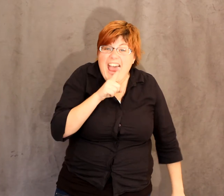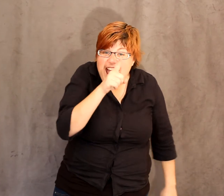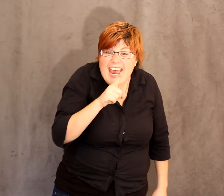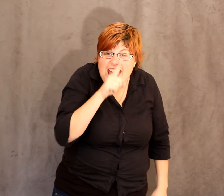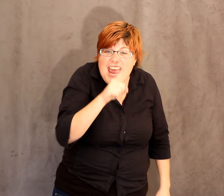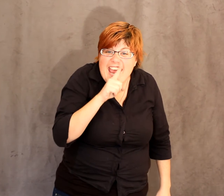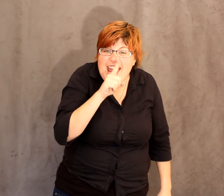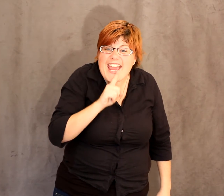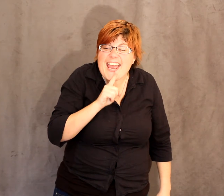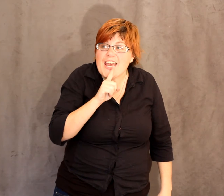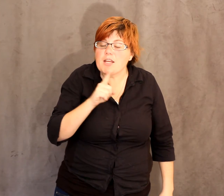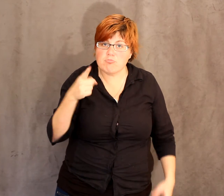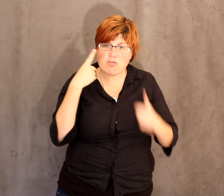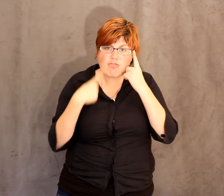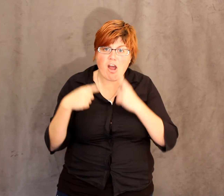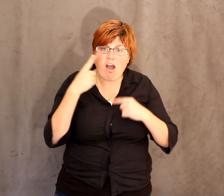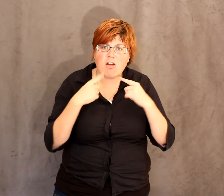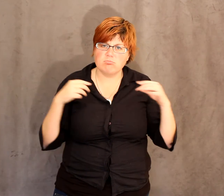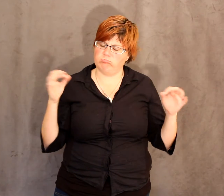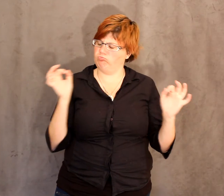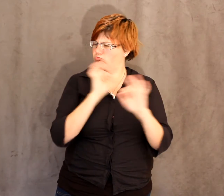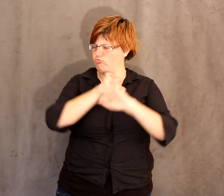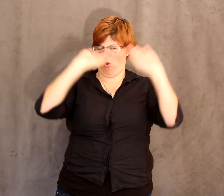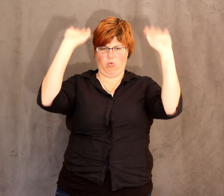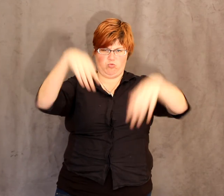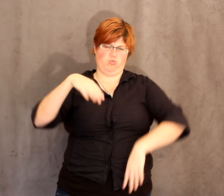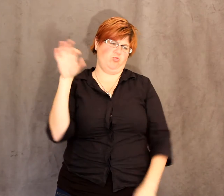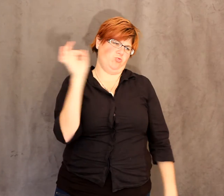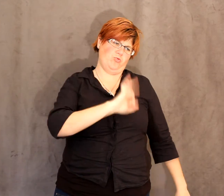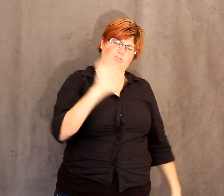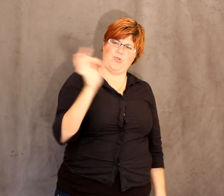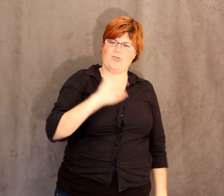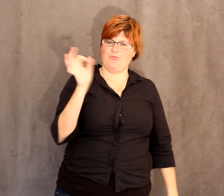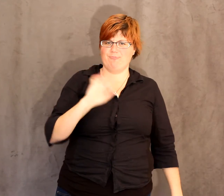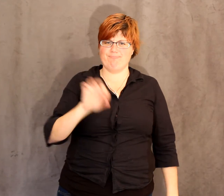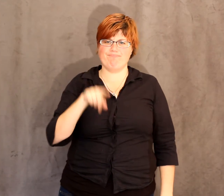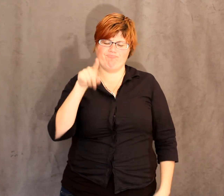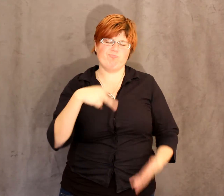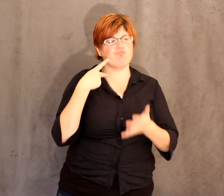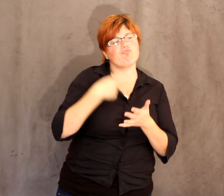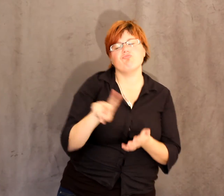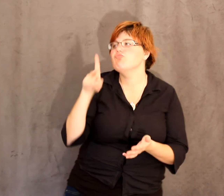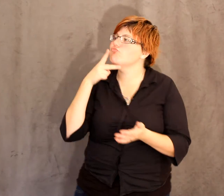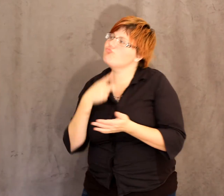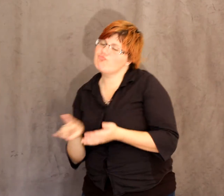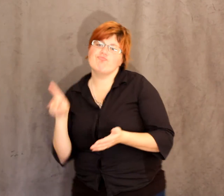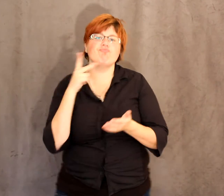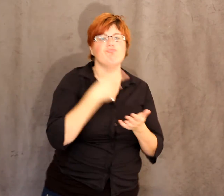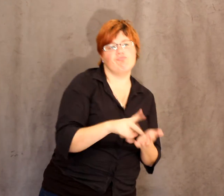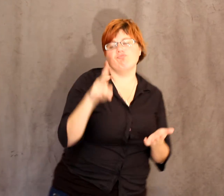Red! Did Pete cry? Goodness, no! He kept walking along and singing his